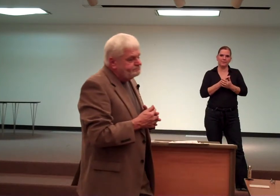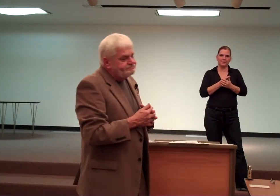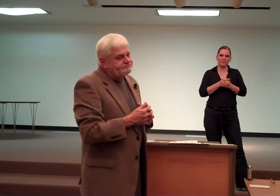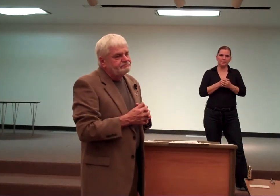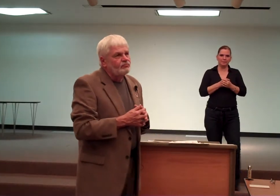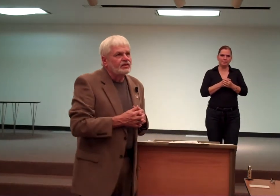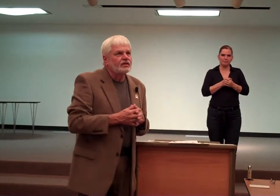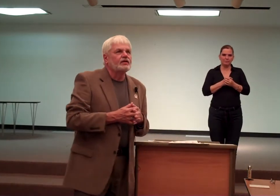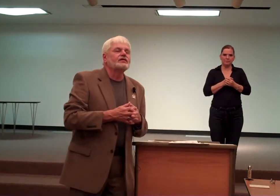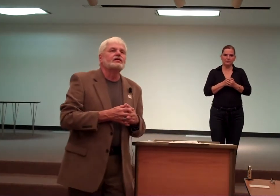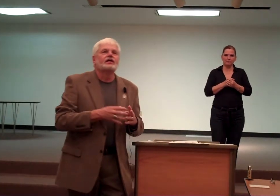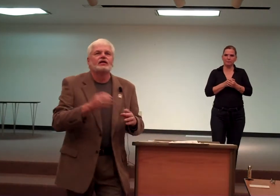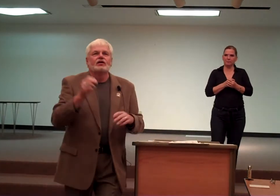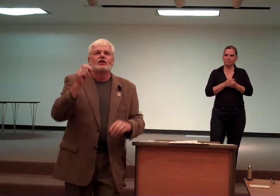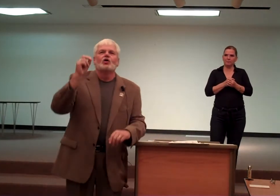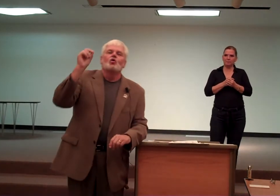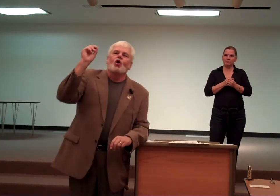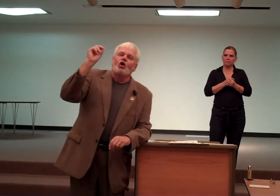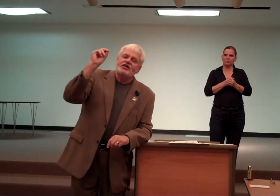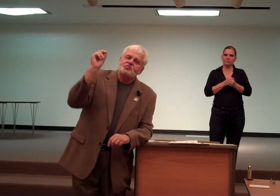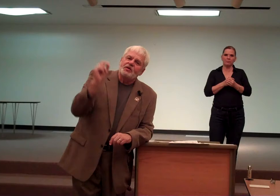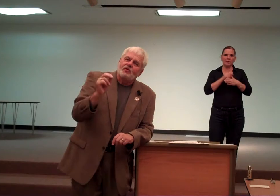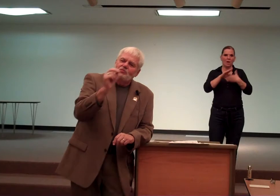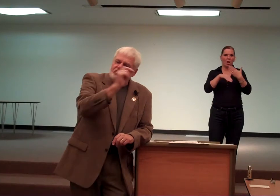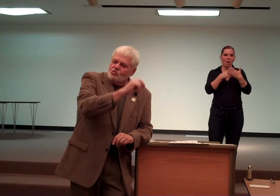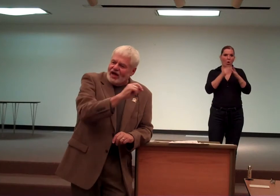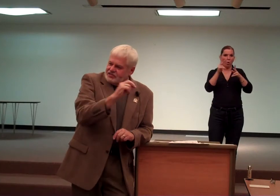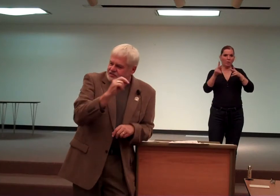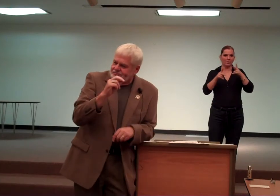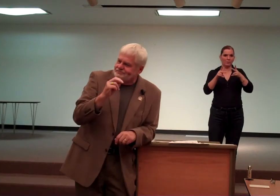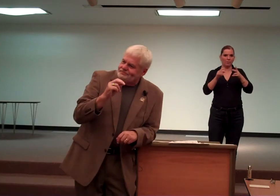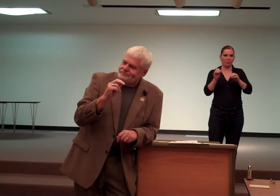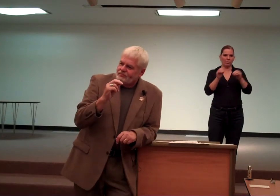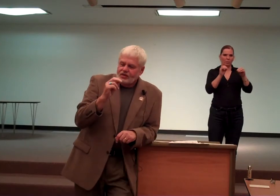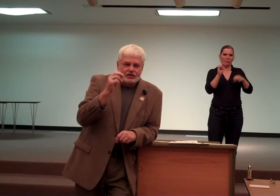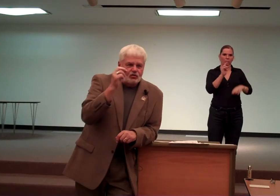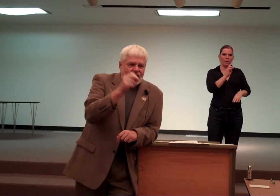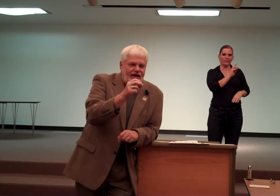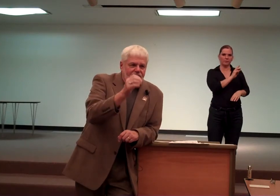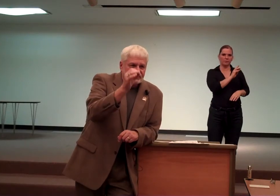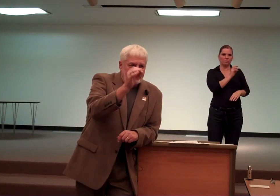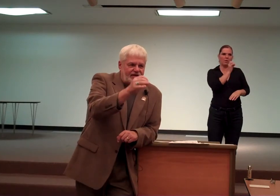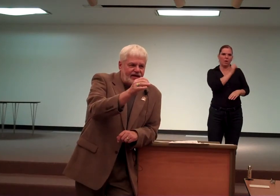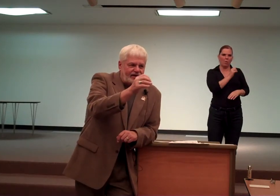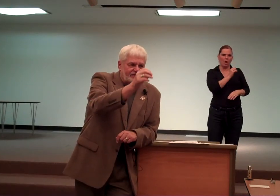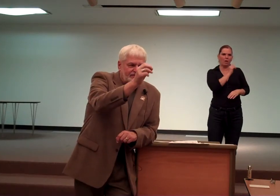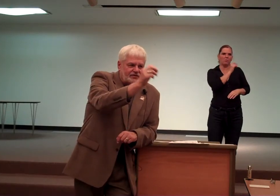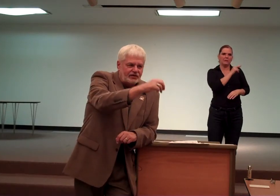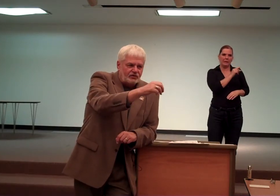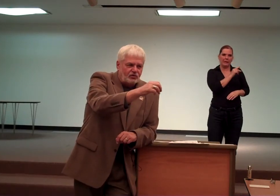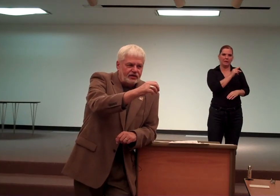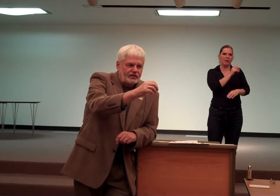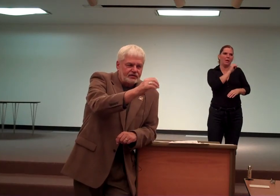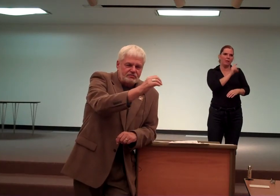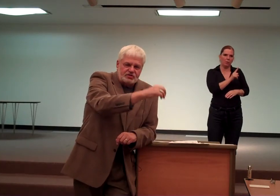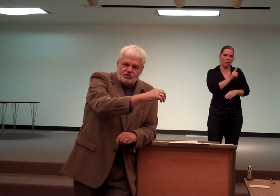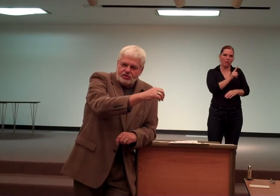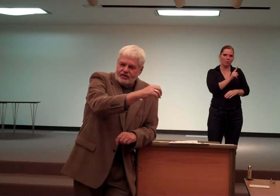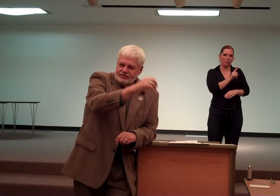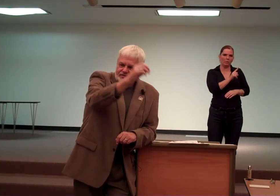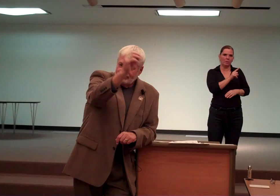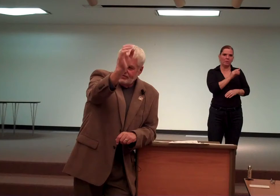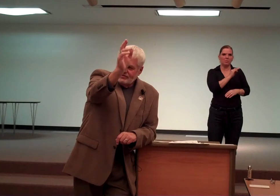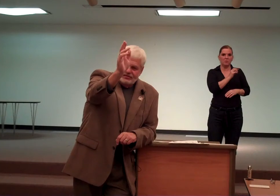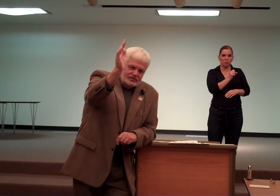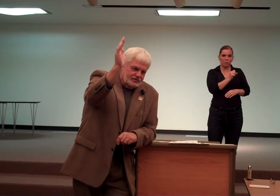All these people are moving west. Indiana, Illinois,